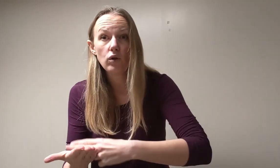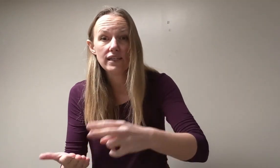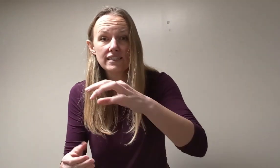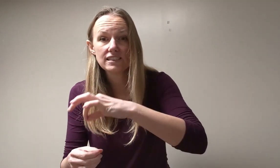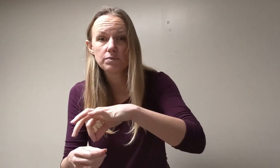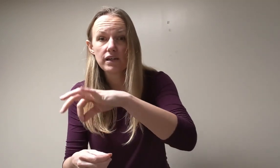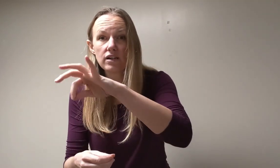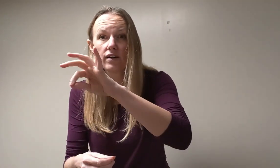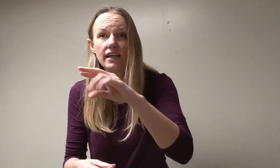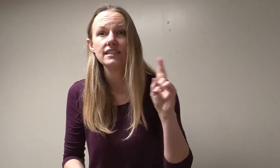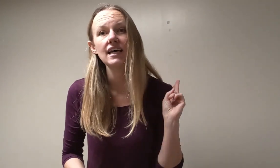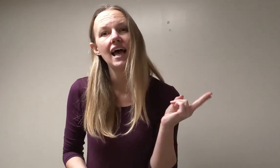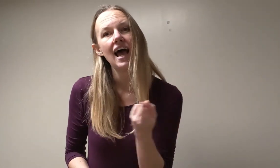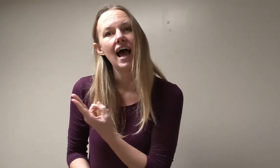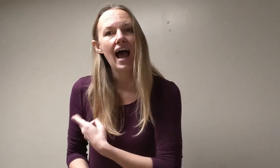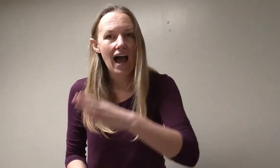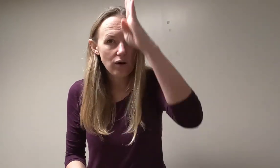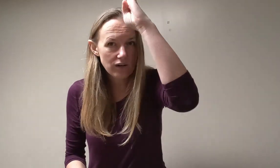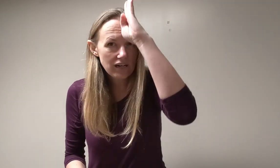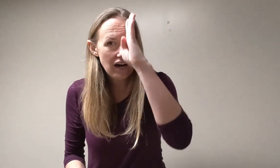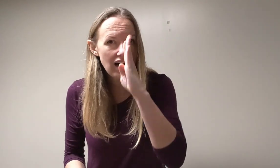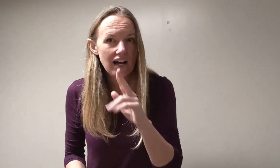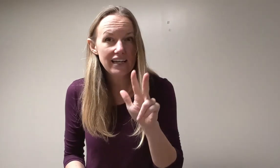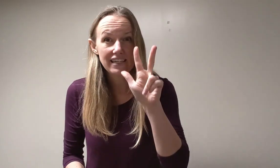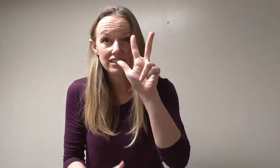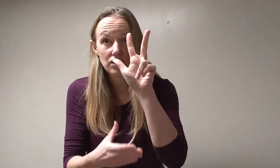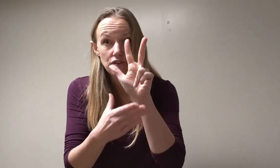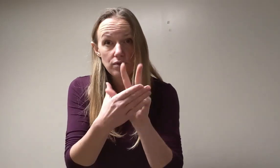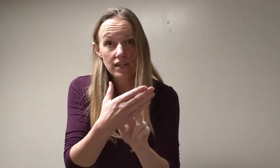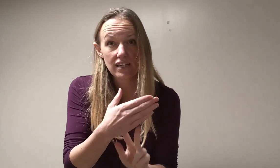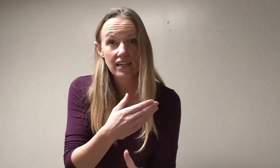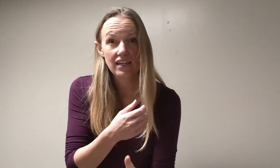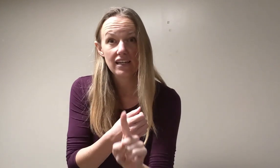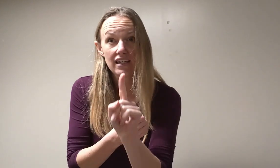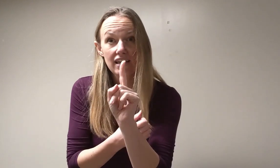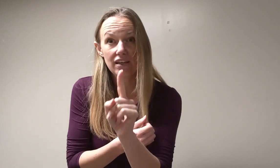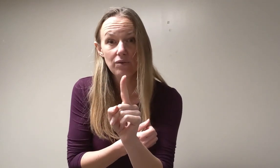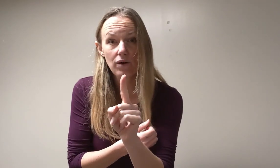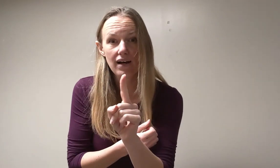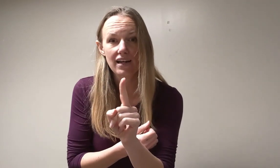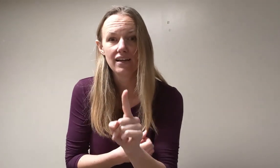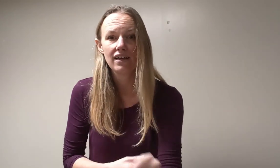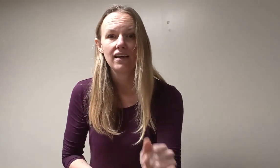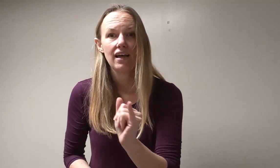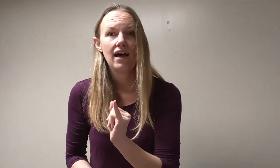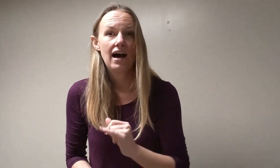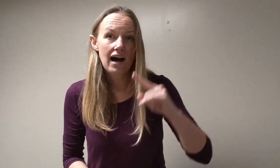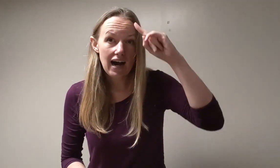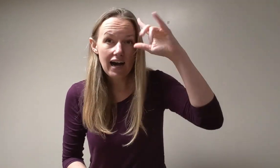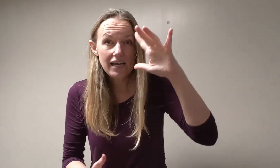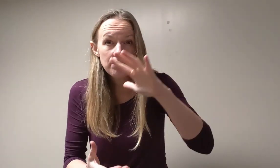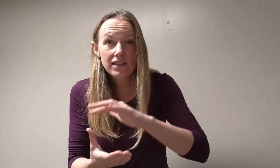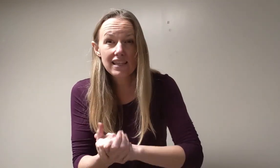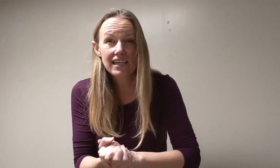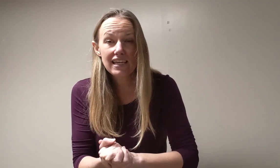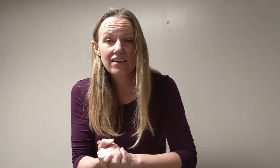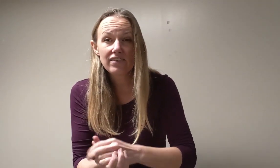Holy Spirit. Our God is 3 in 1. I believe in